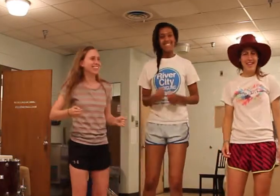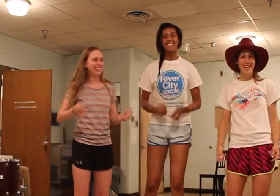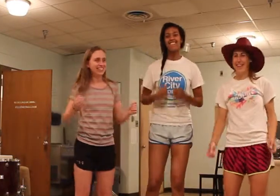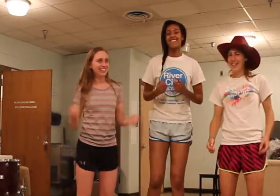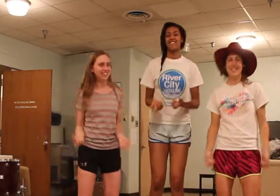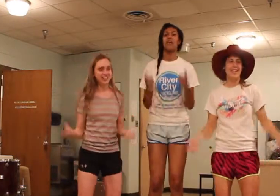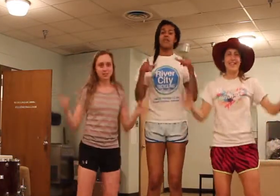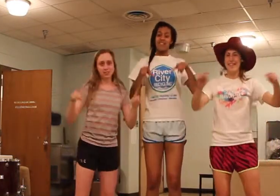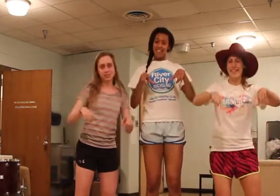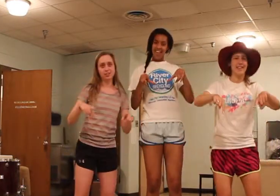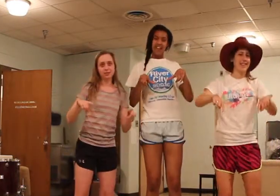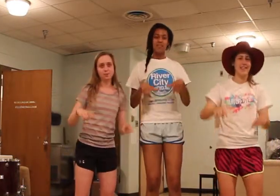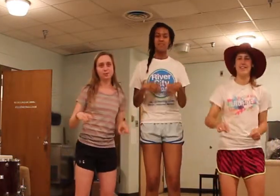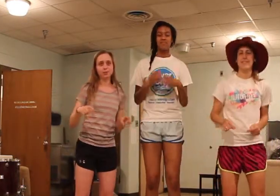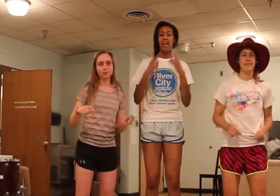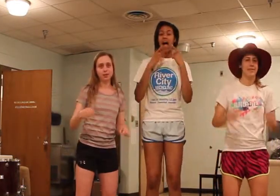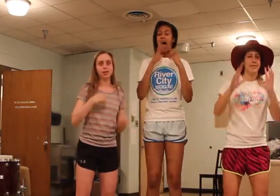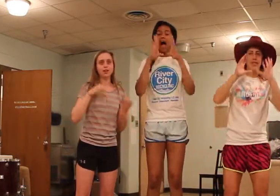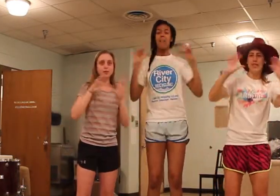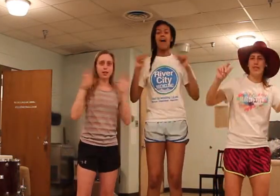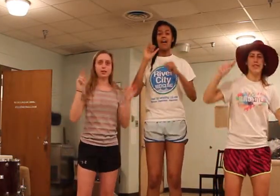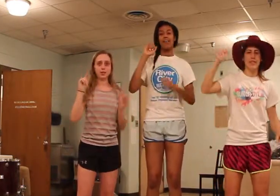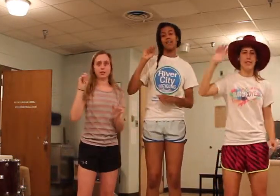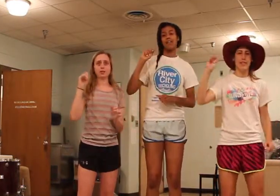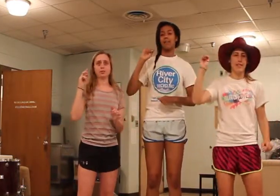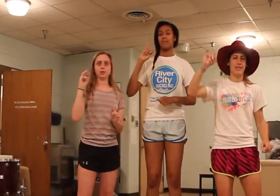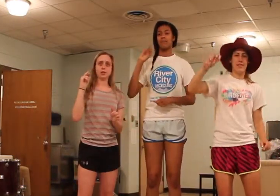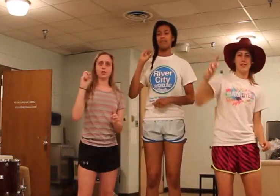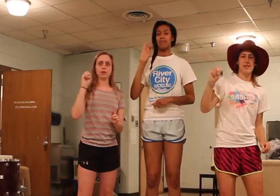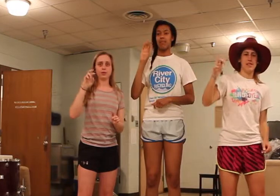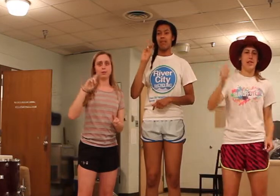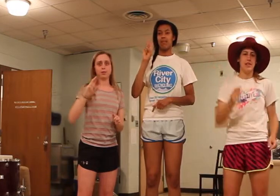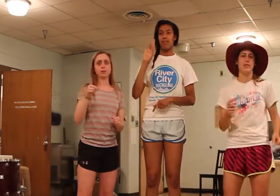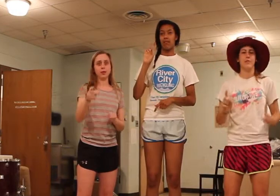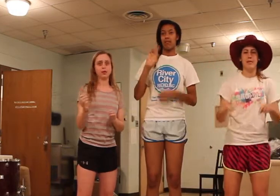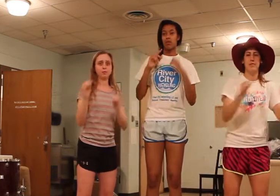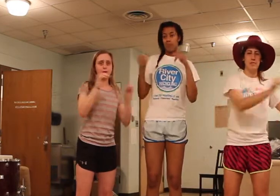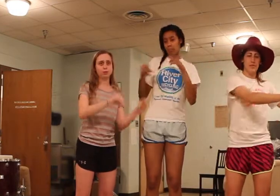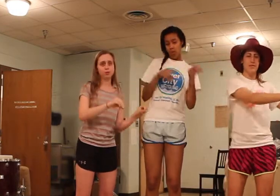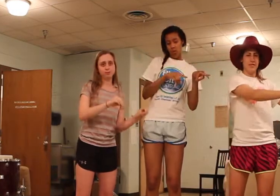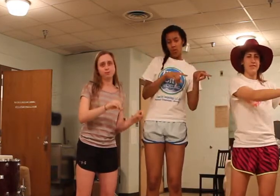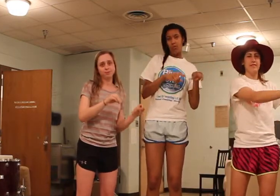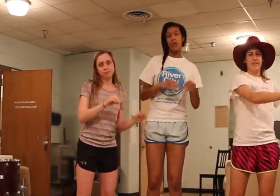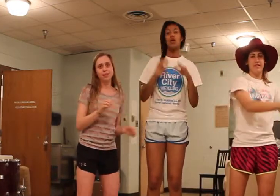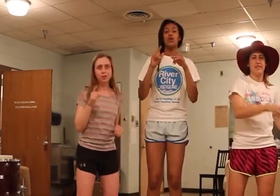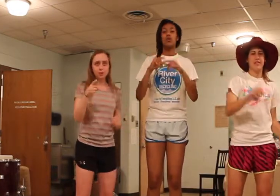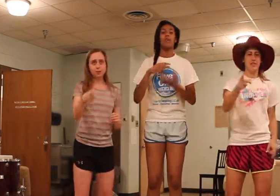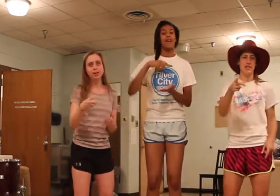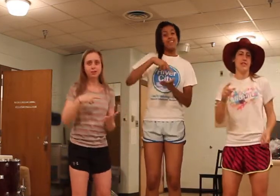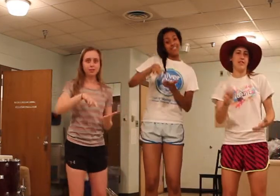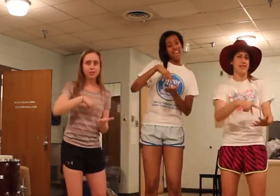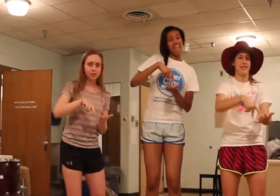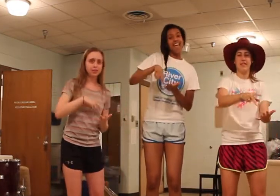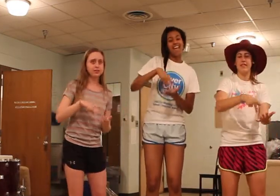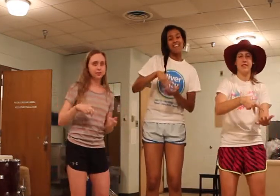It's going down, I'm yelling timber You better move, you better dance